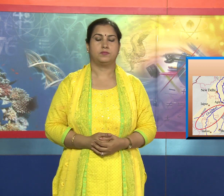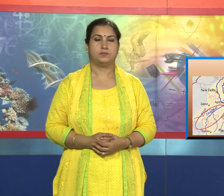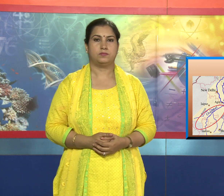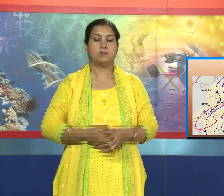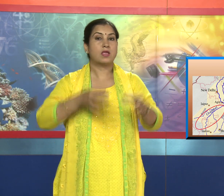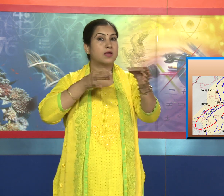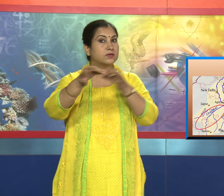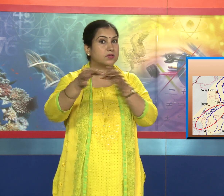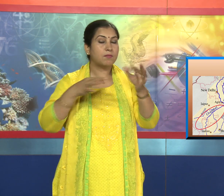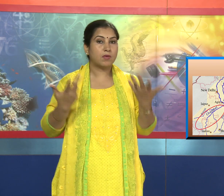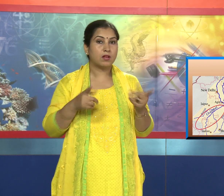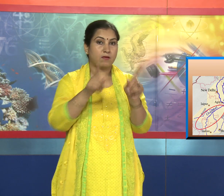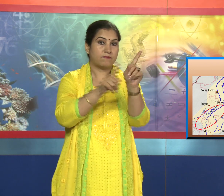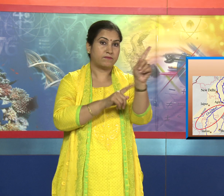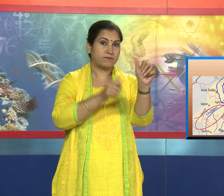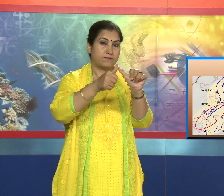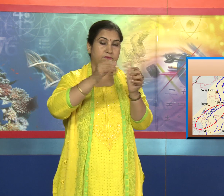Example is Yamuna.